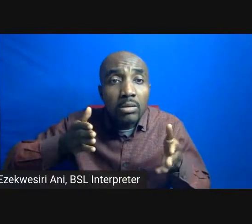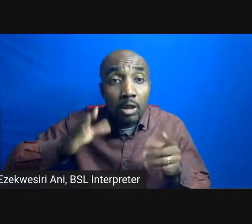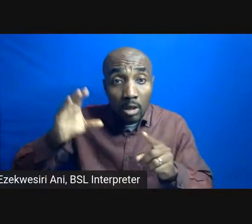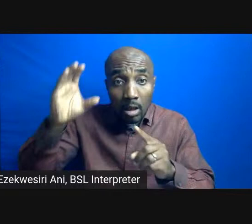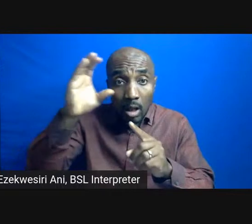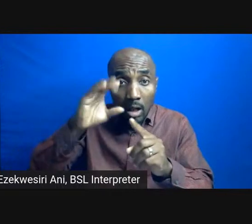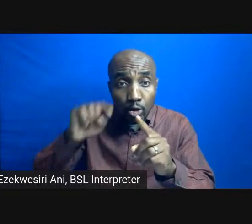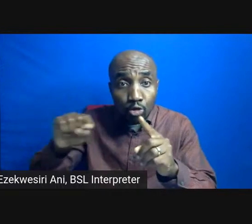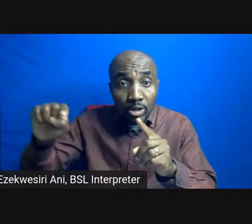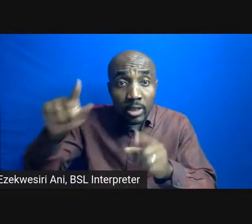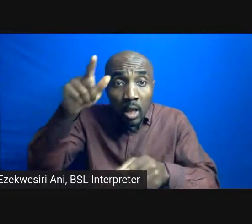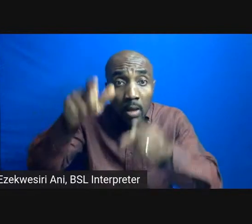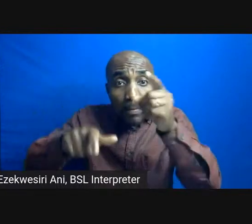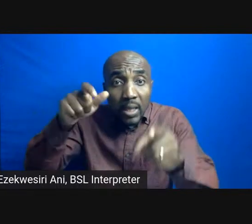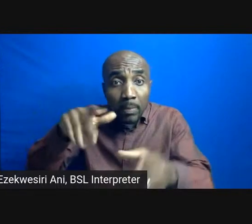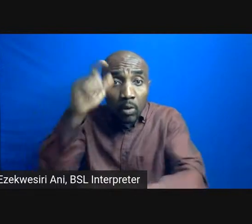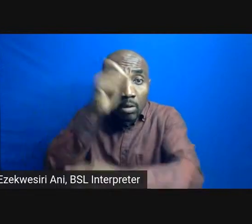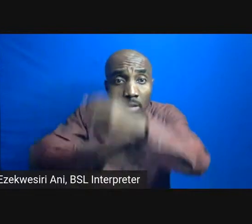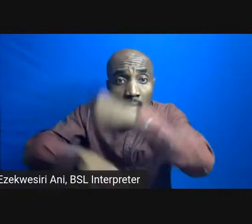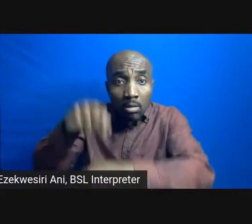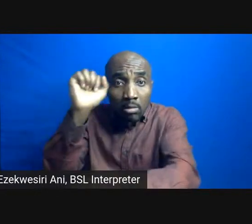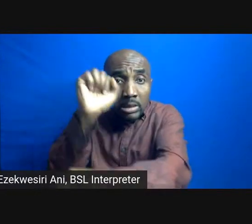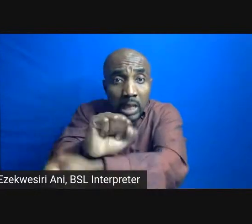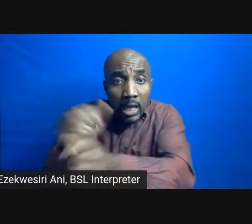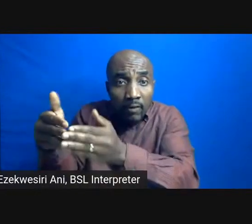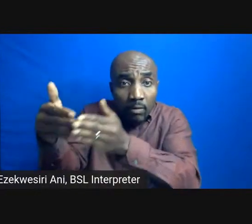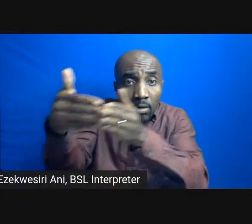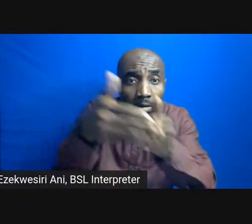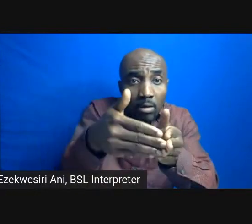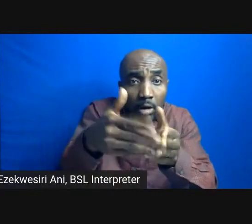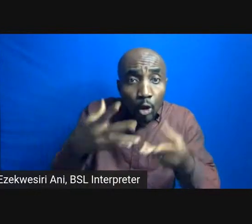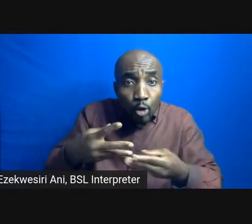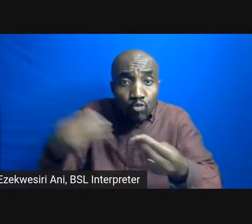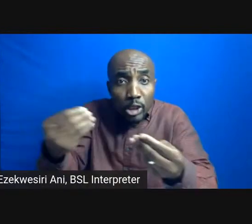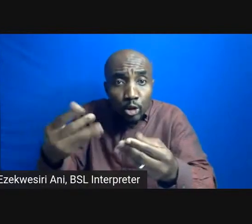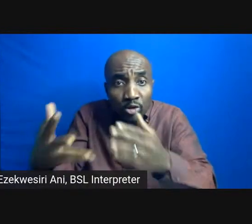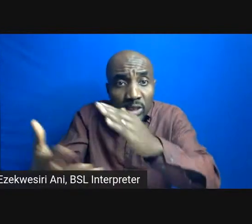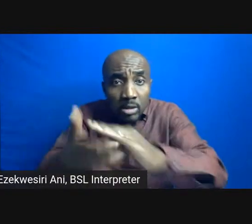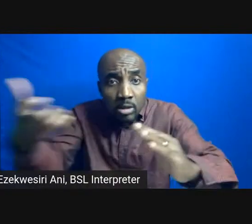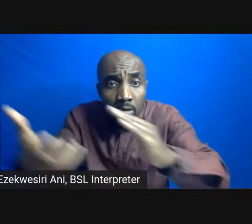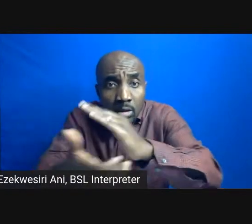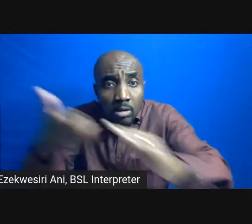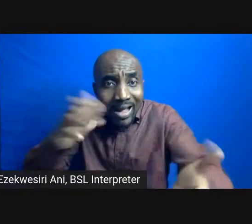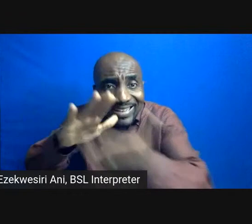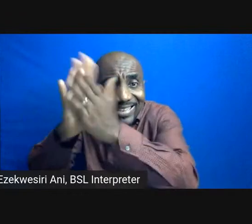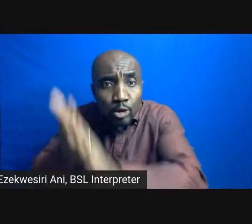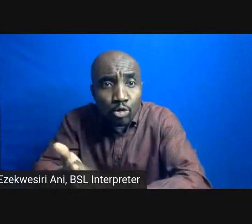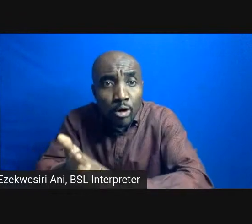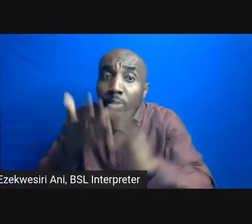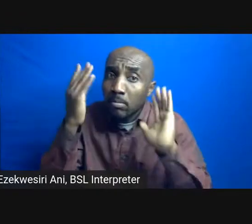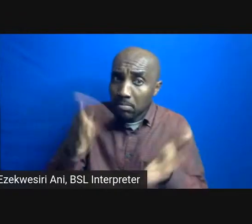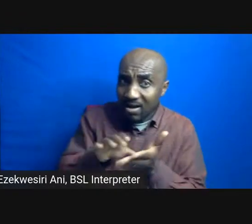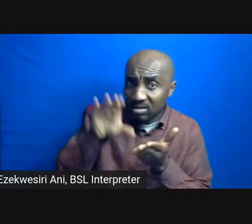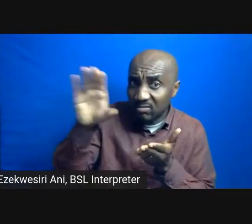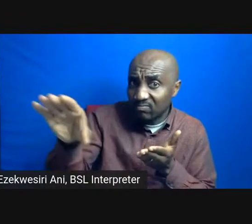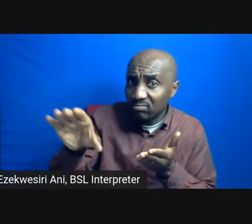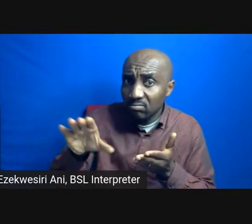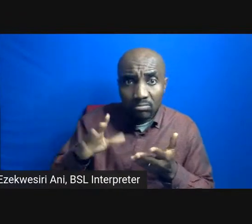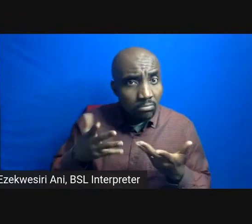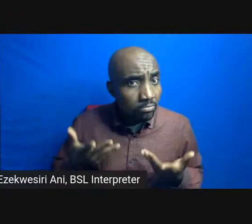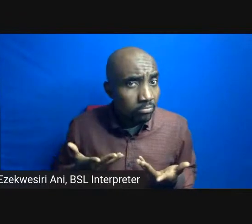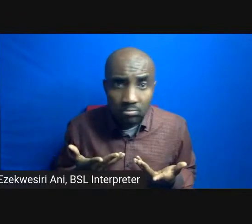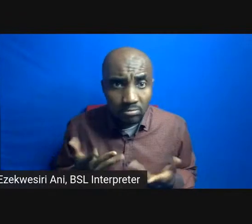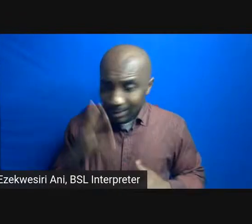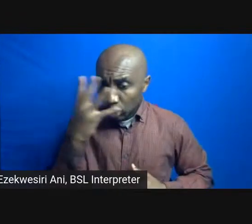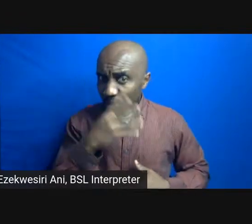traded, whose resources were plundered and destroyed. This will not heal the broken spirit of nations.